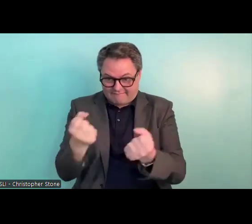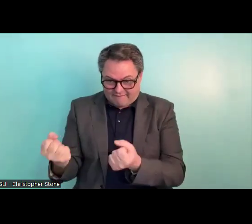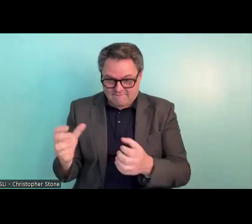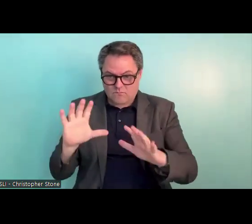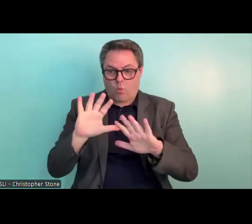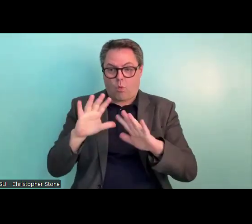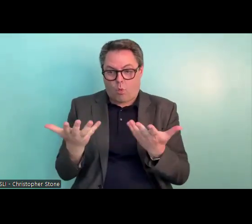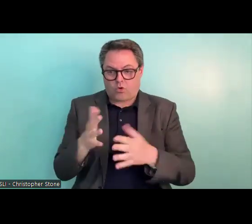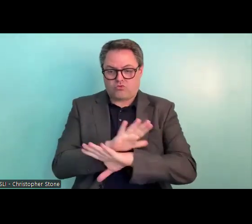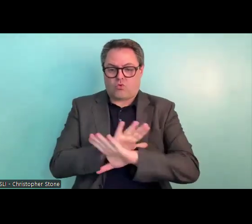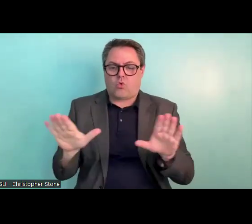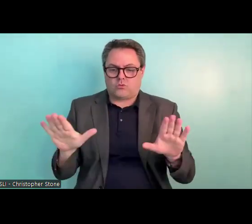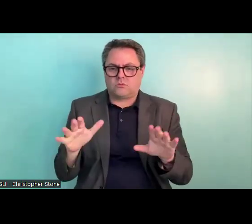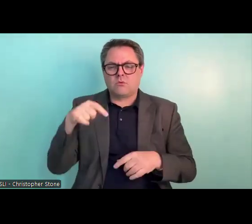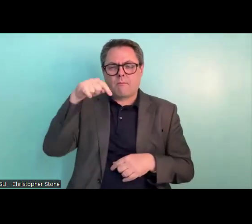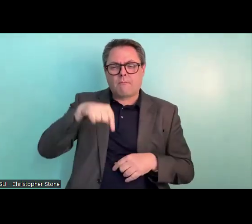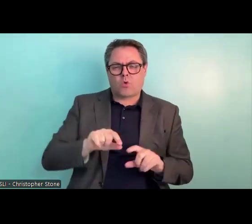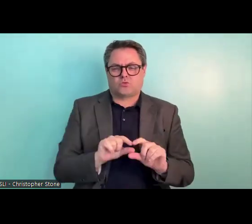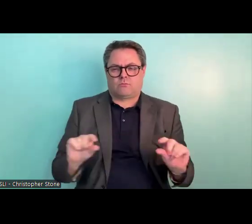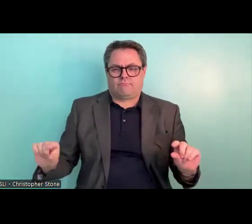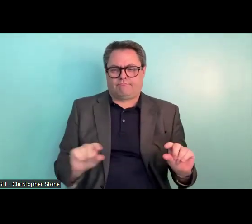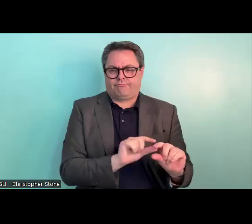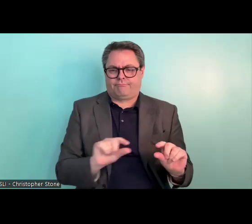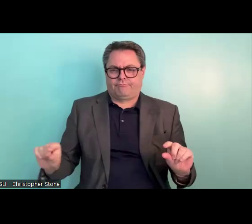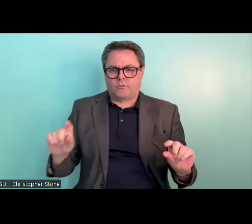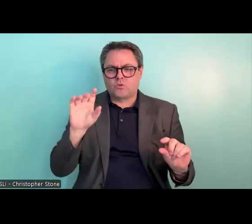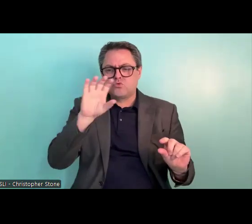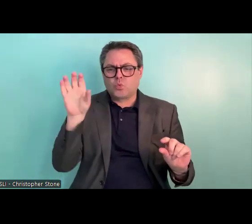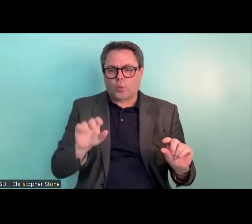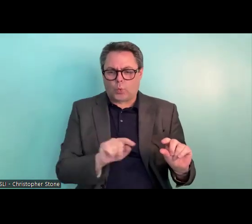have received it, so we can see that people have received it.